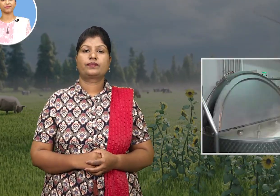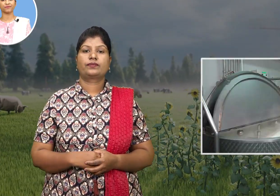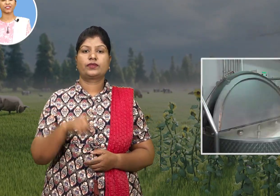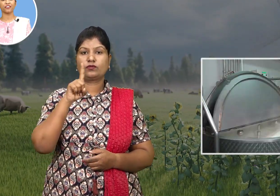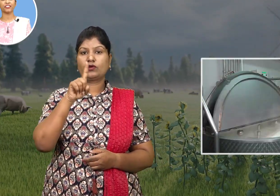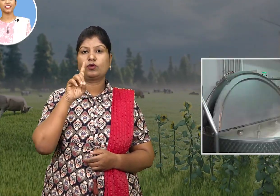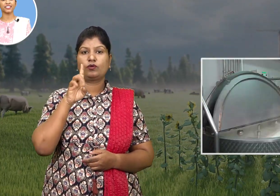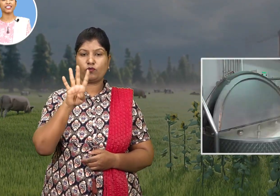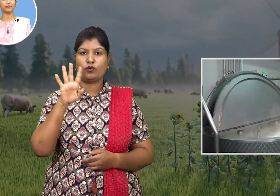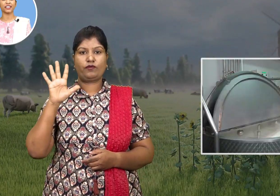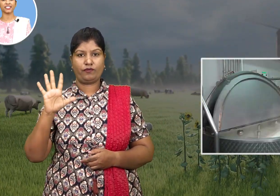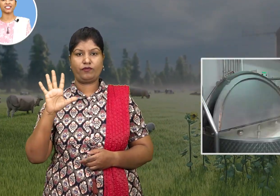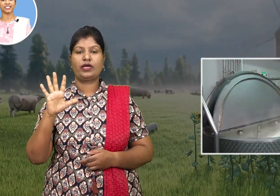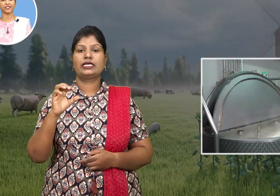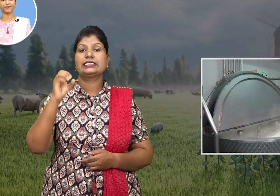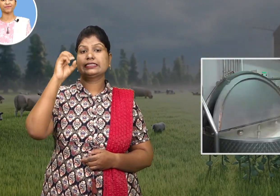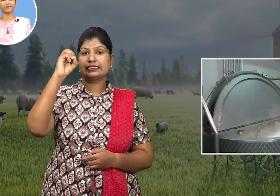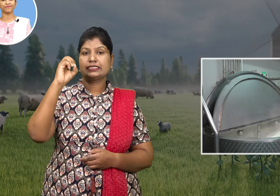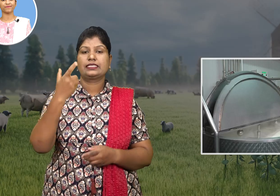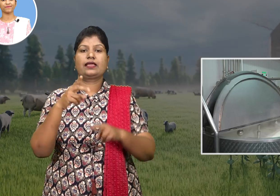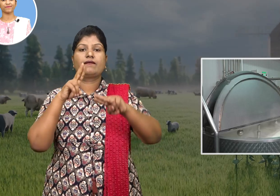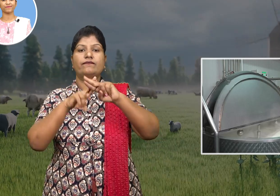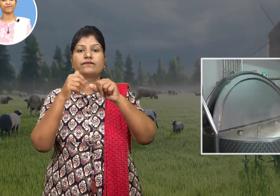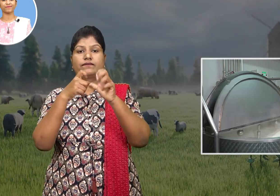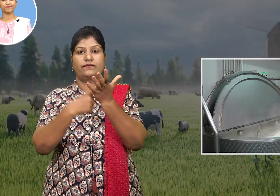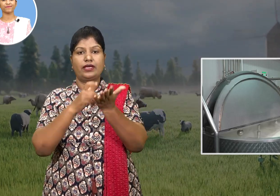Fahrenheit for 30 minutes.